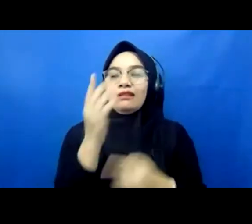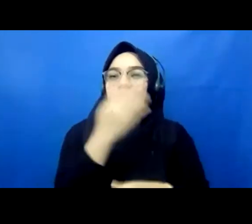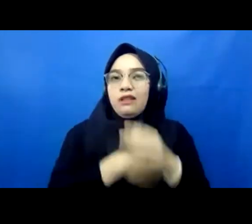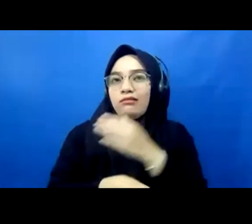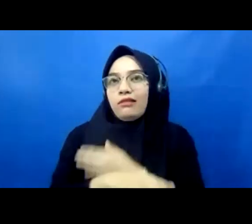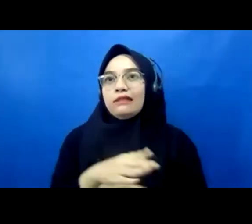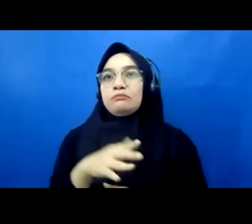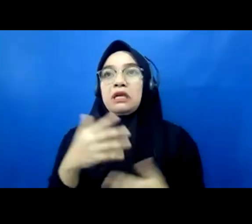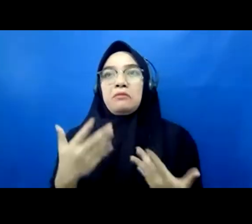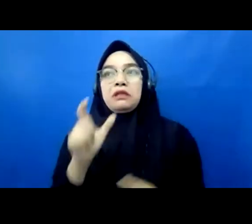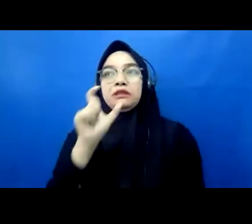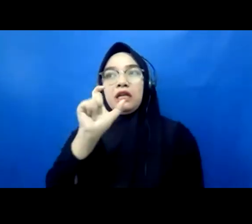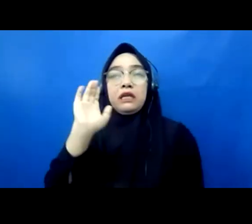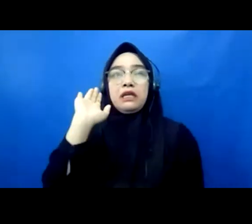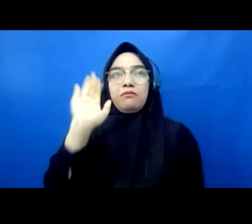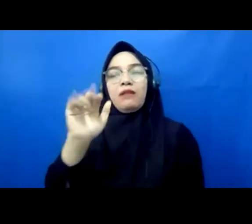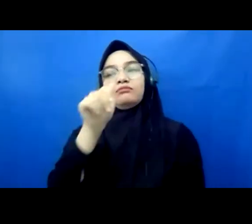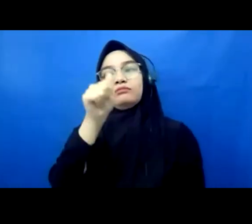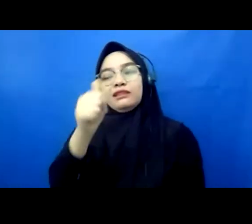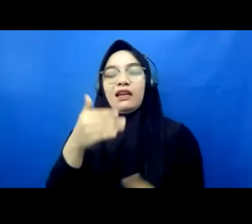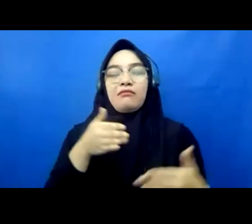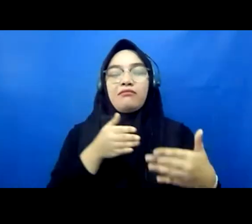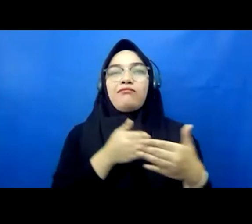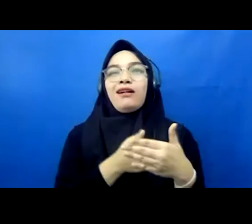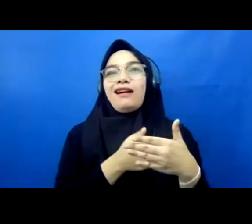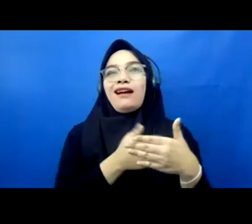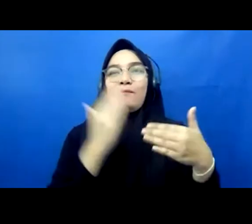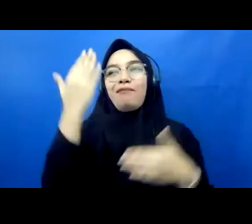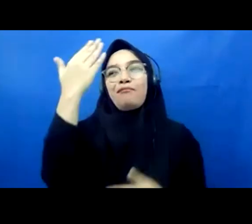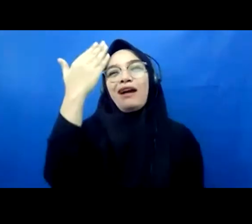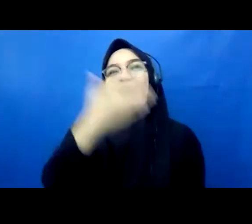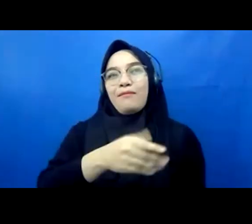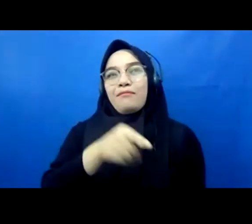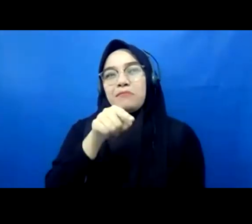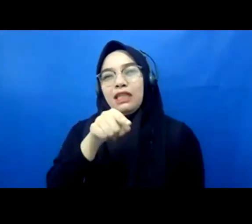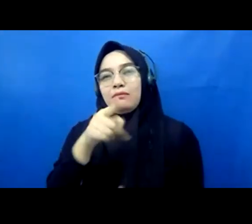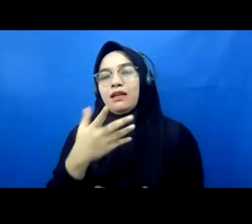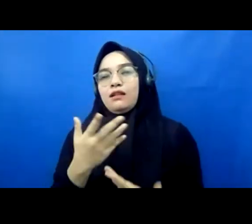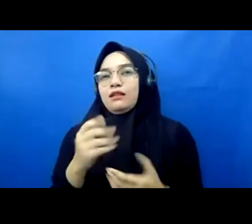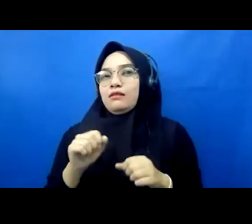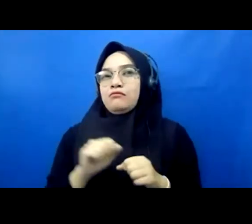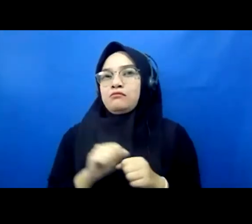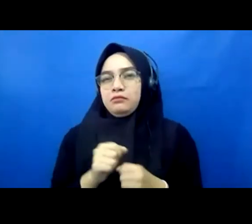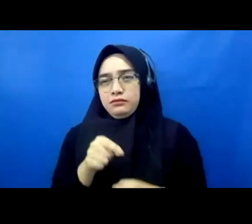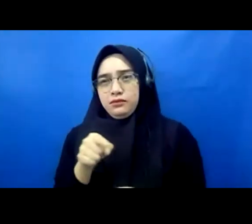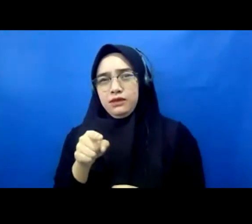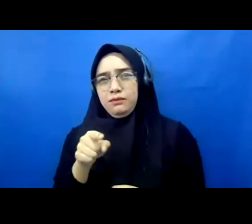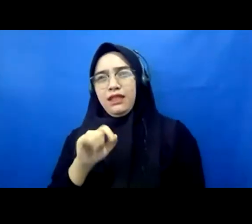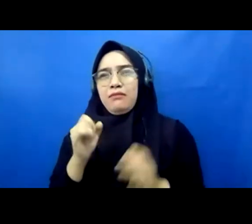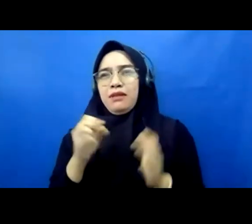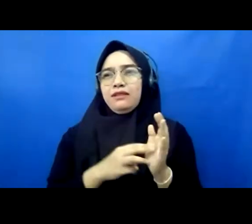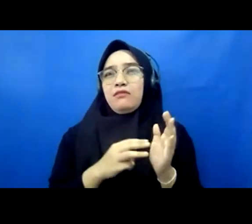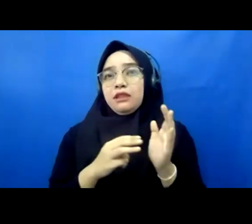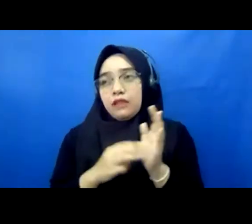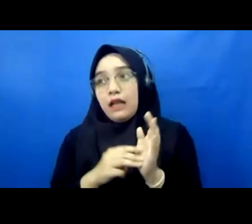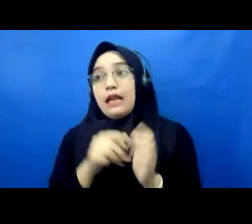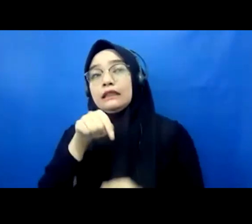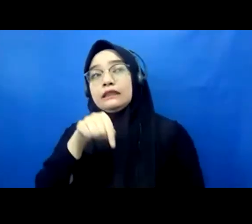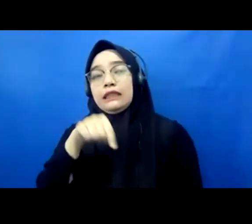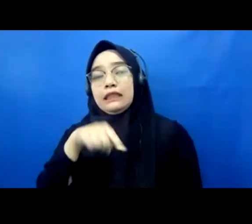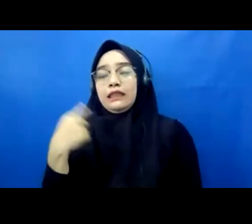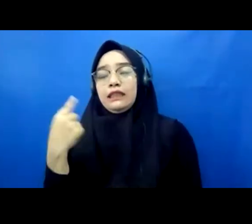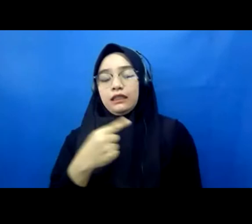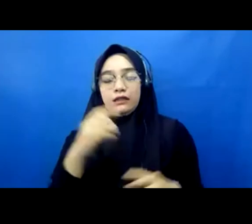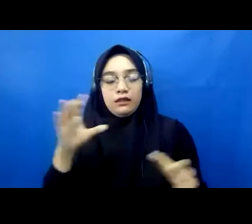interventions. We continue to advocate for the Enabling Master Plan's implementation across ASEAN communities, including